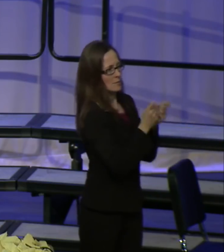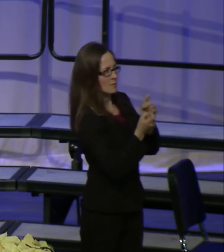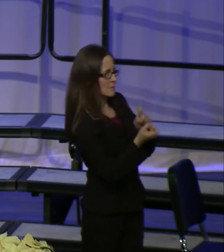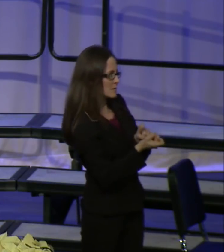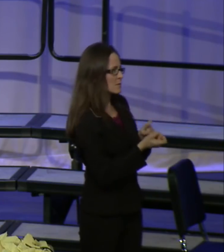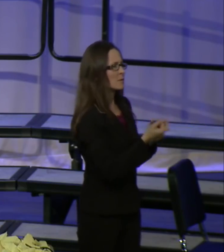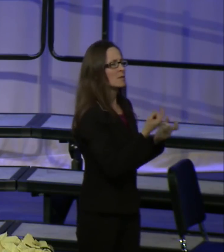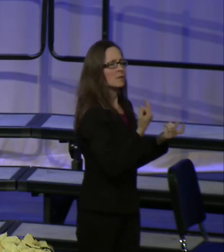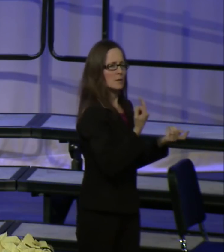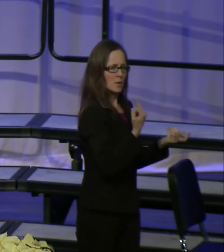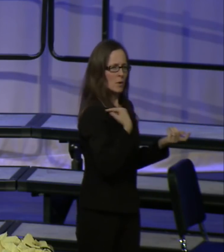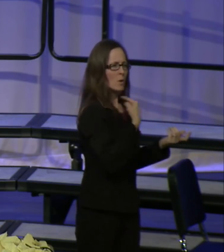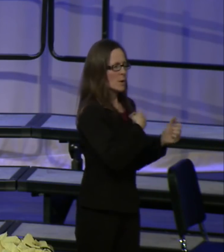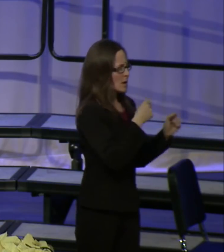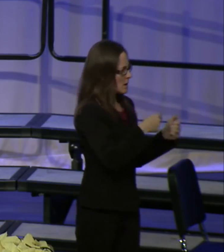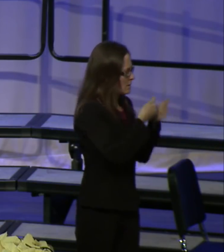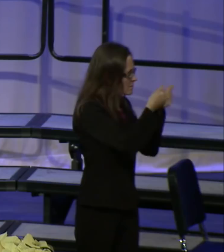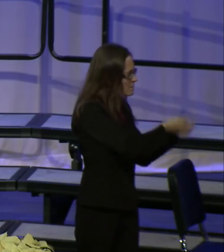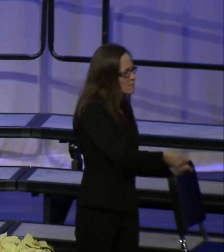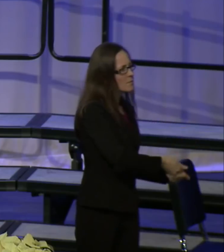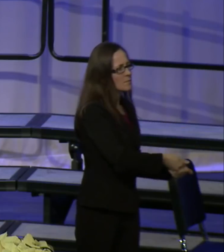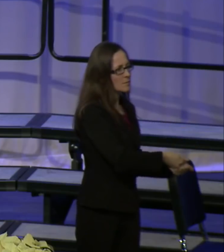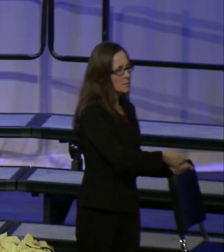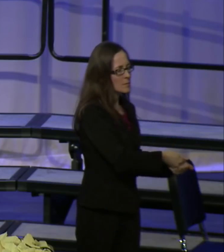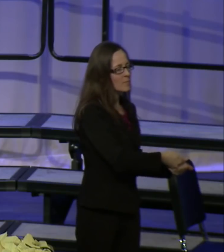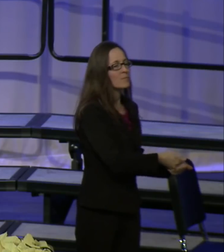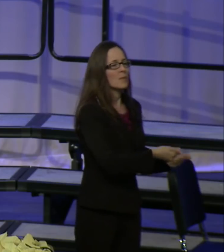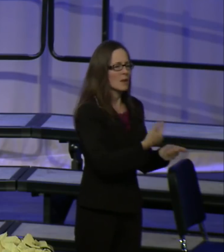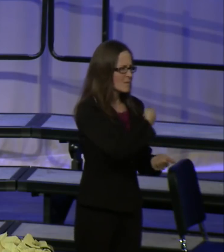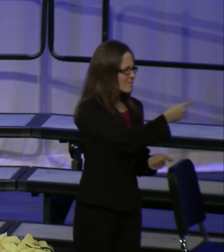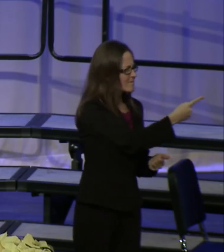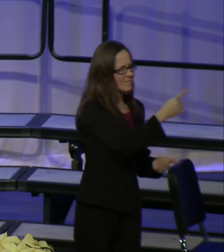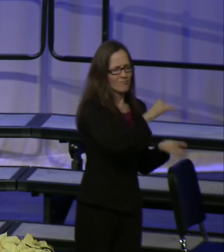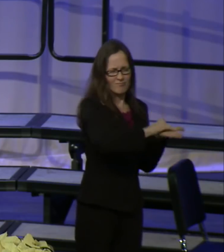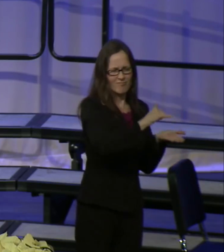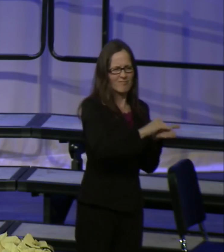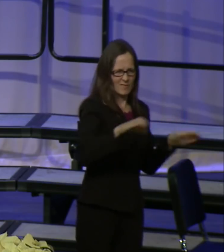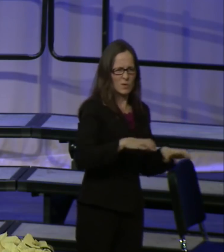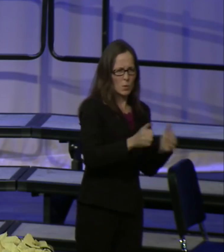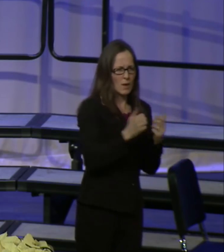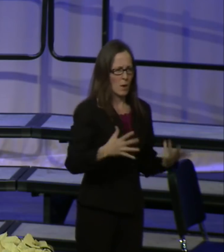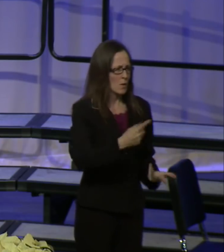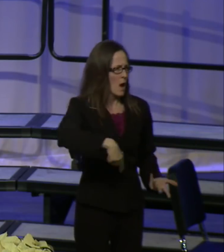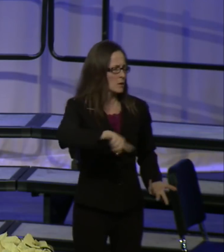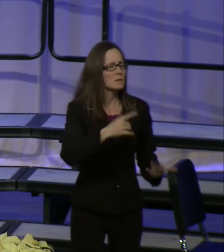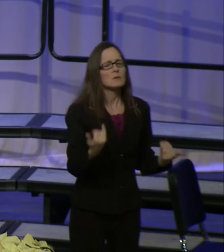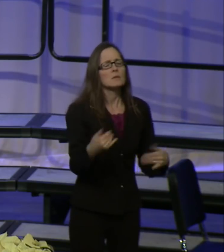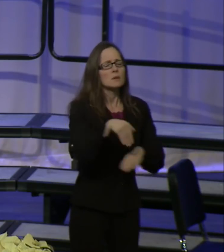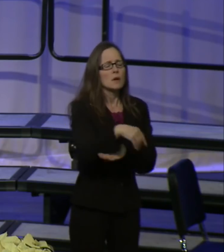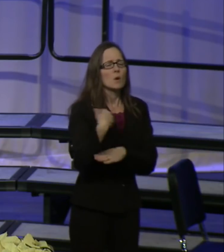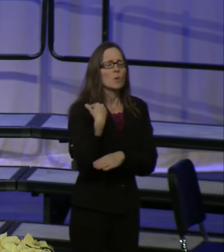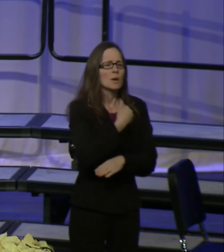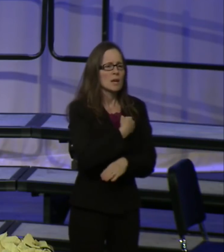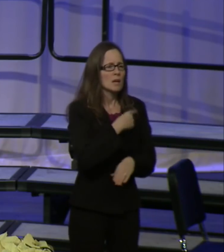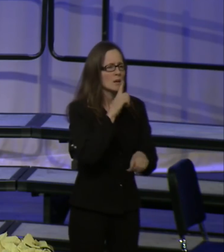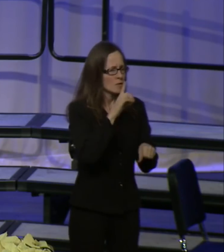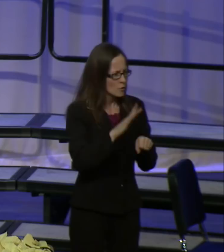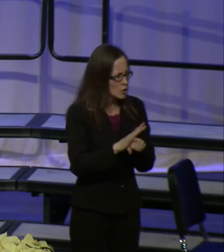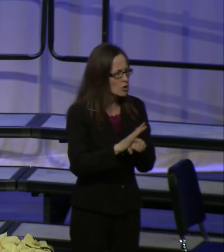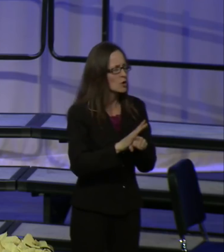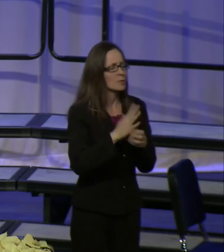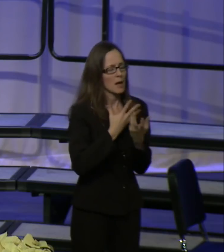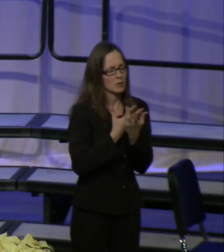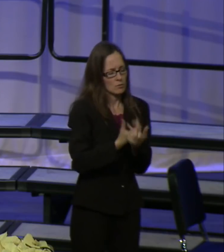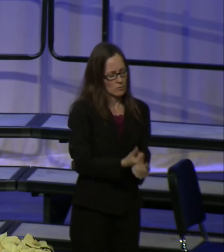without us. Tonight, we affirm and sanctify that trust. May every one of